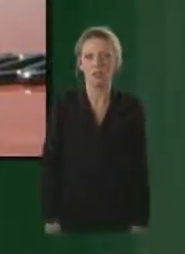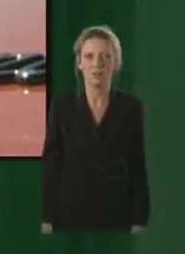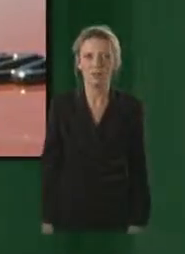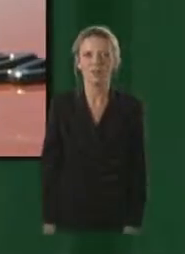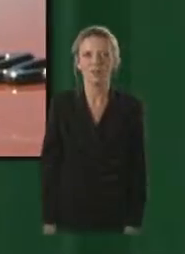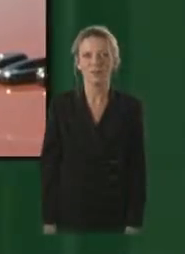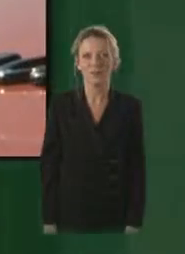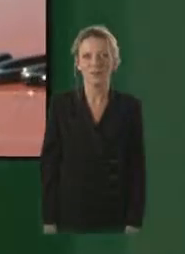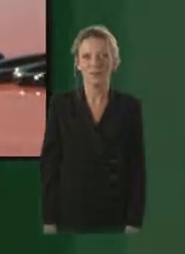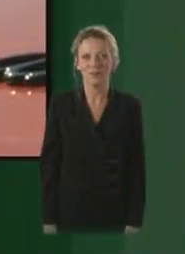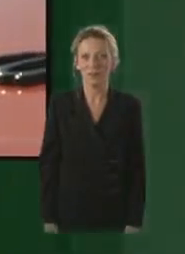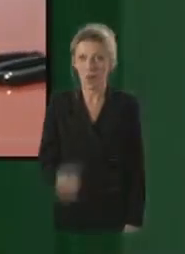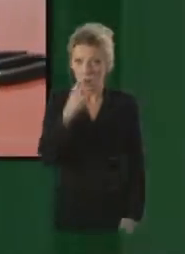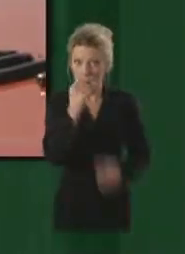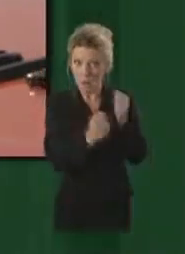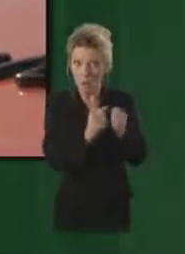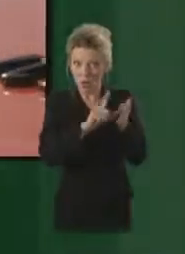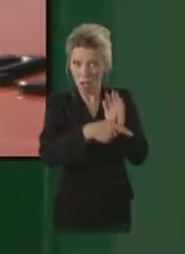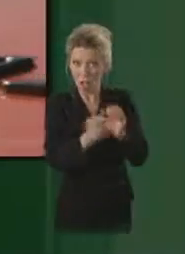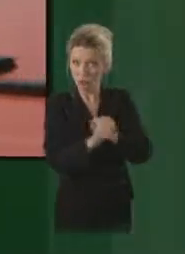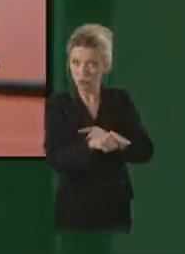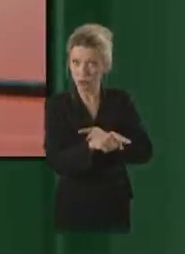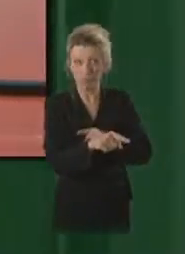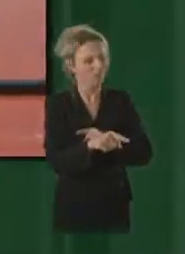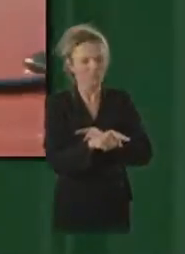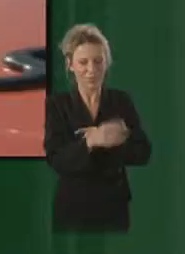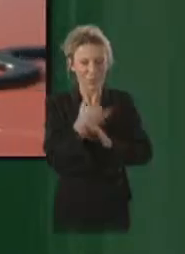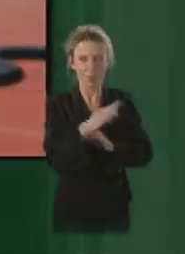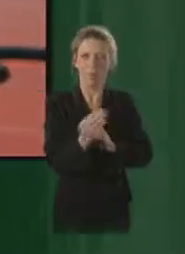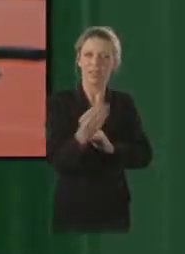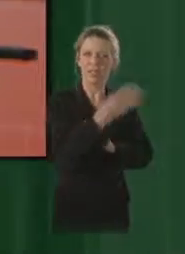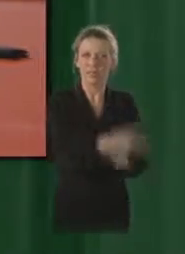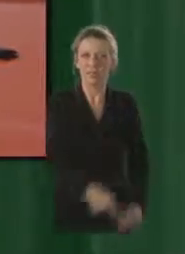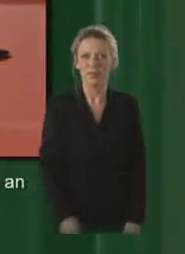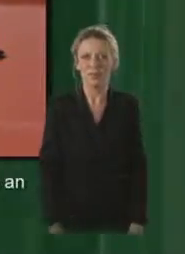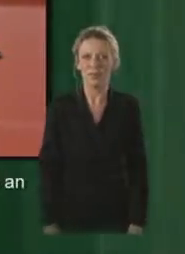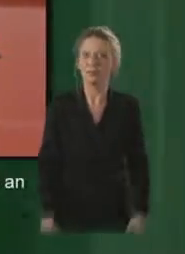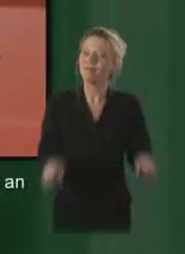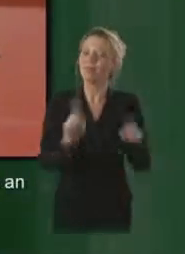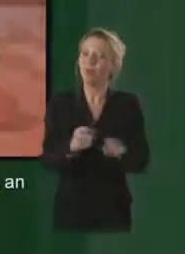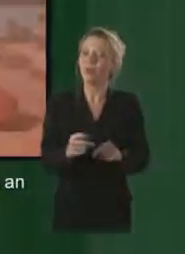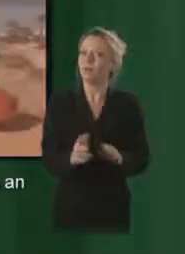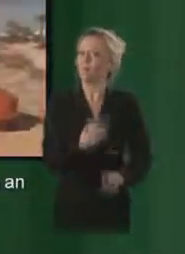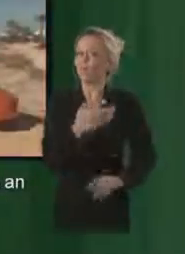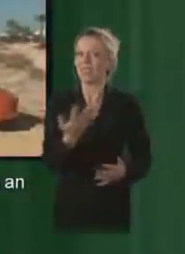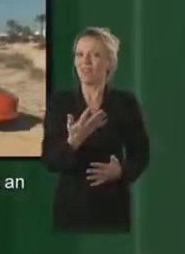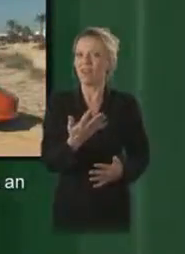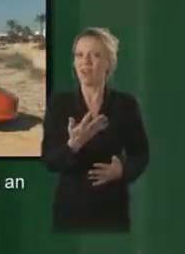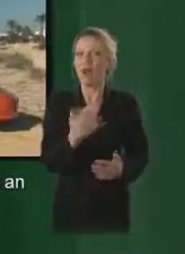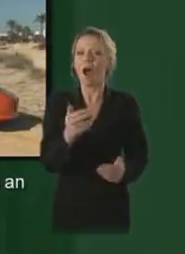Along with its engine, its equally impressive athletic design also underlines the power of this Porsche. A long wheelbase and